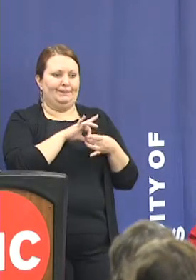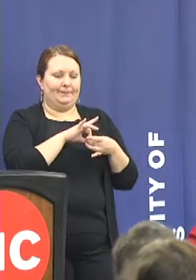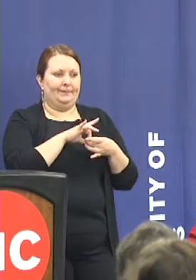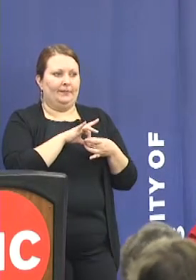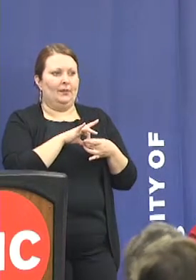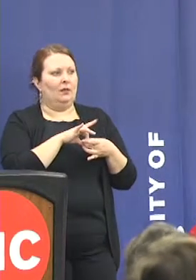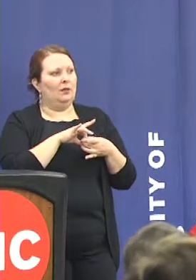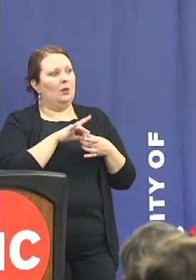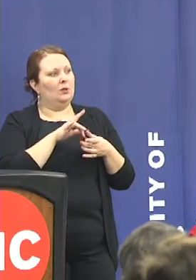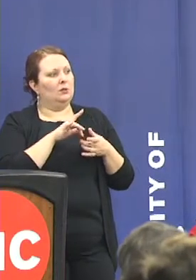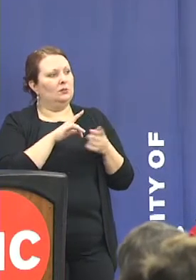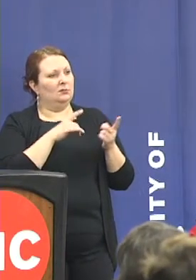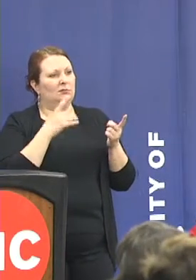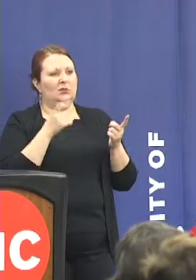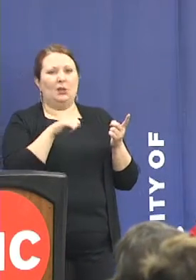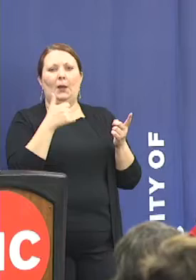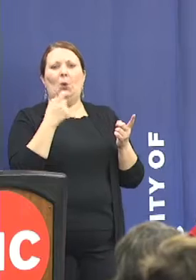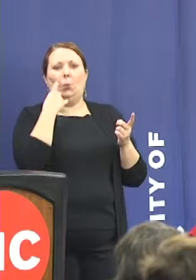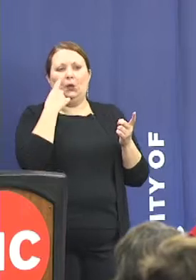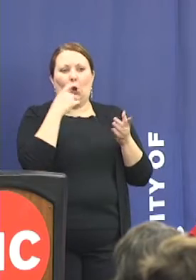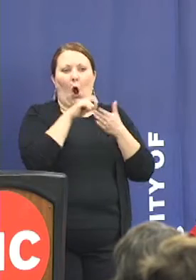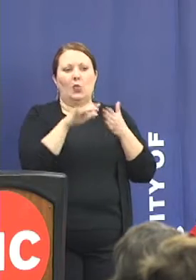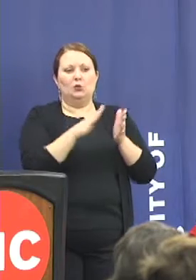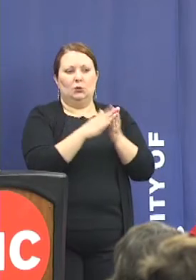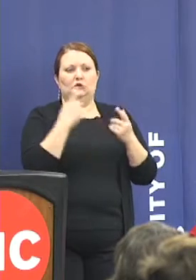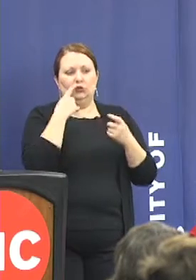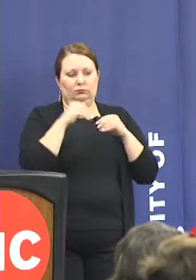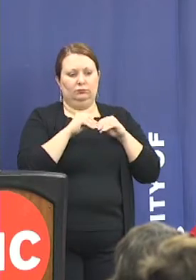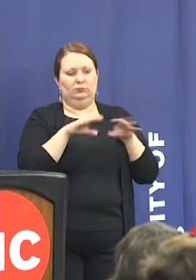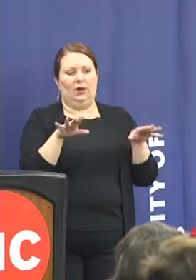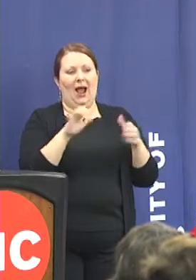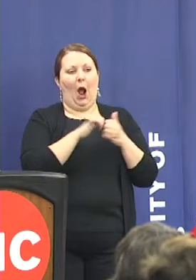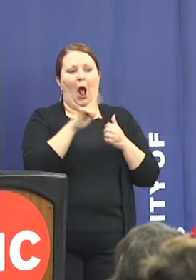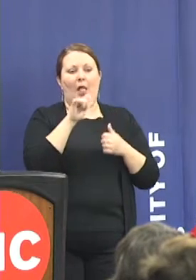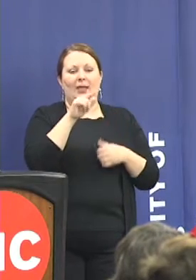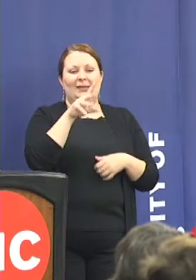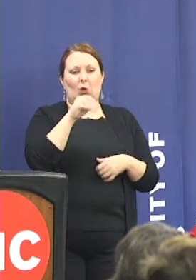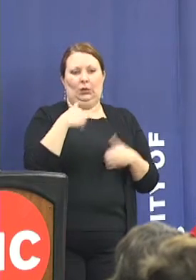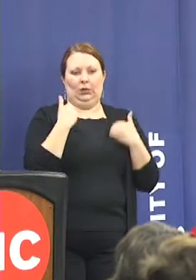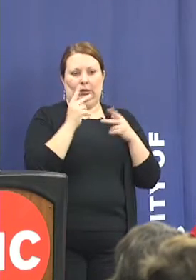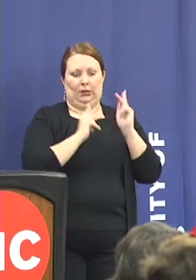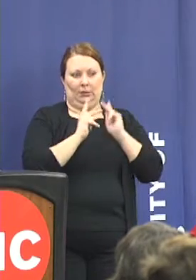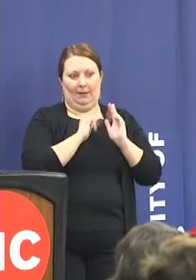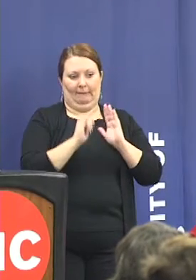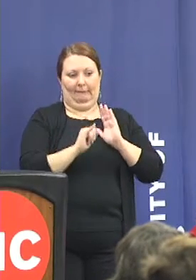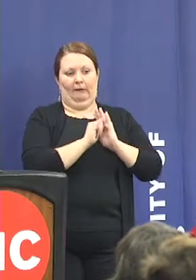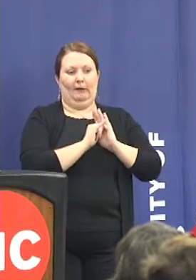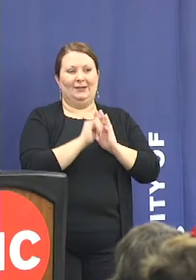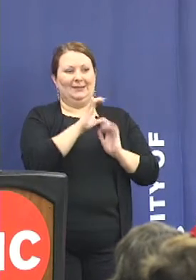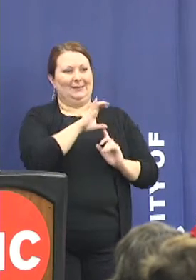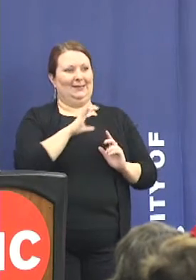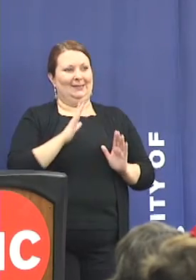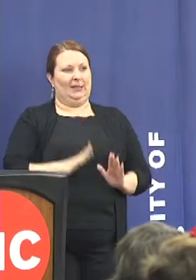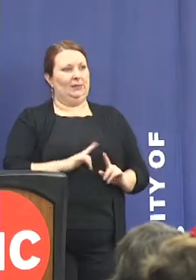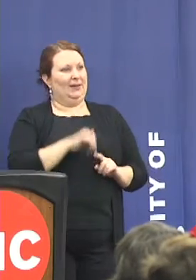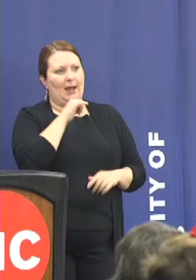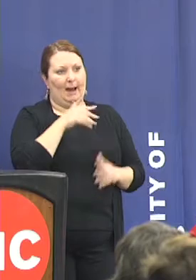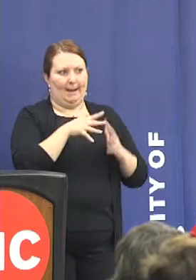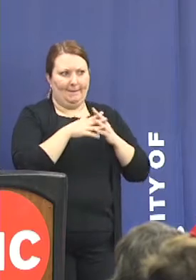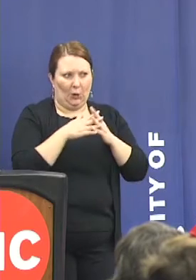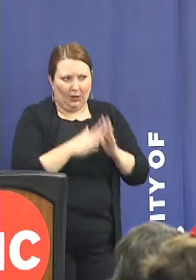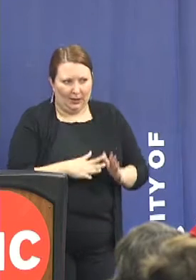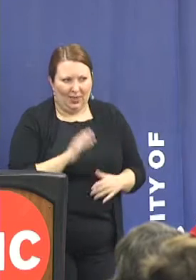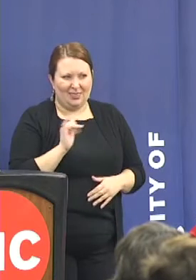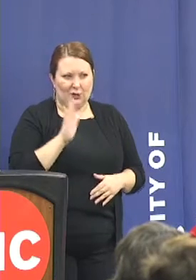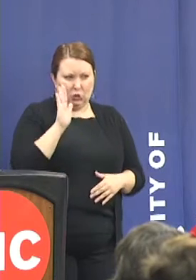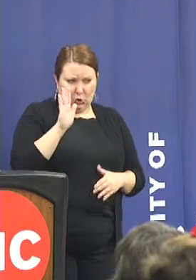Flores Gonzalez, whose book just came out, and it's about this notion of how Latino youth may identify as citizens but not American. That's the title of